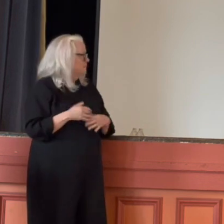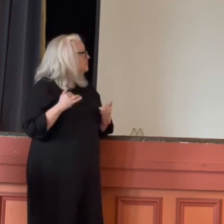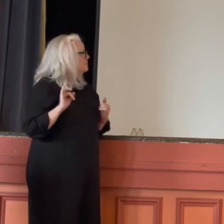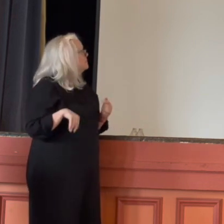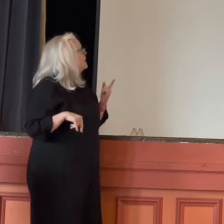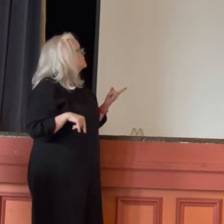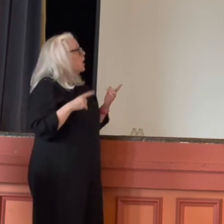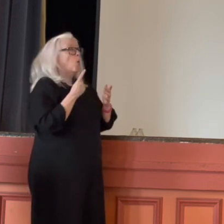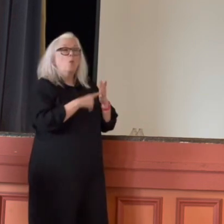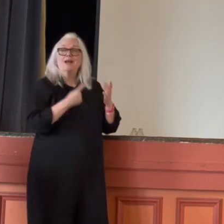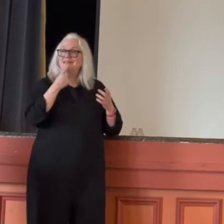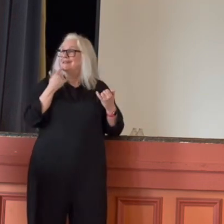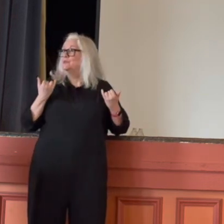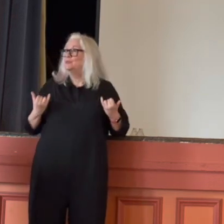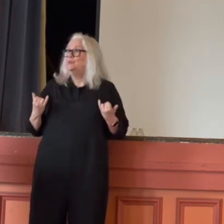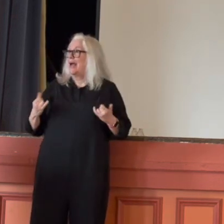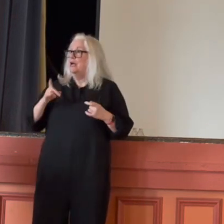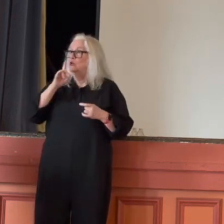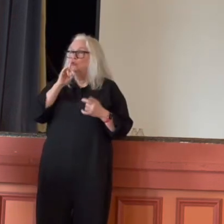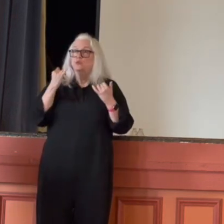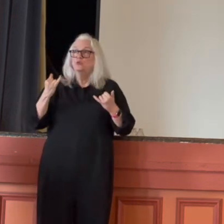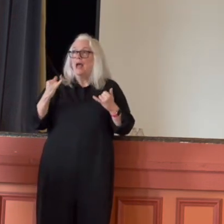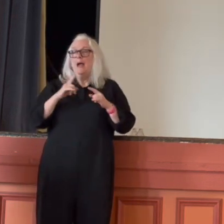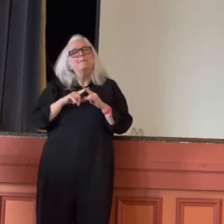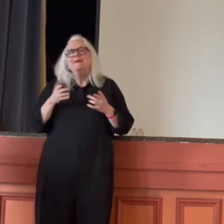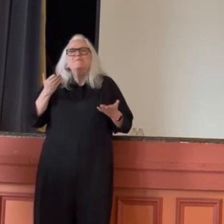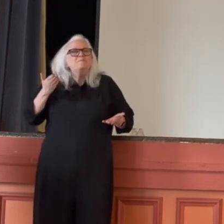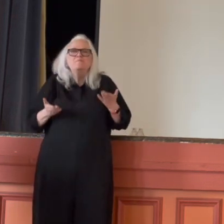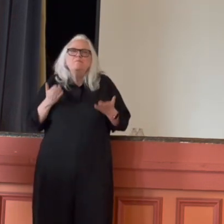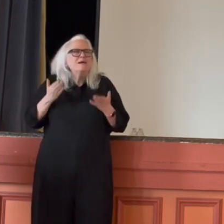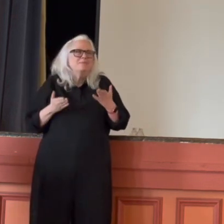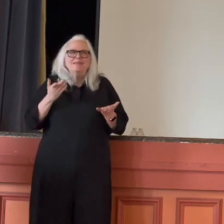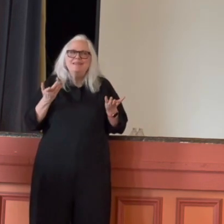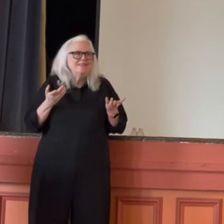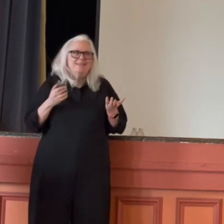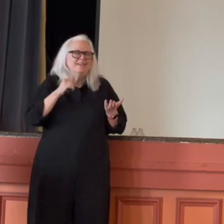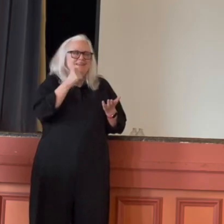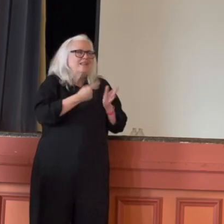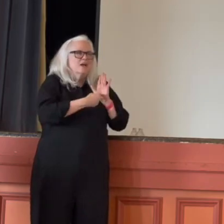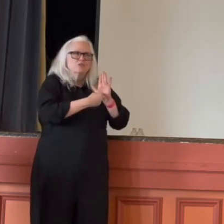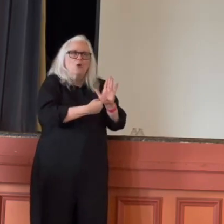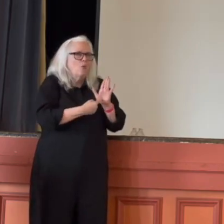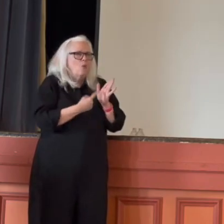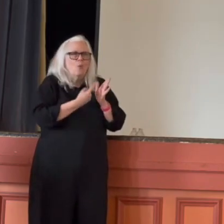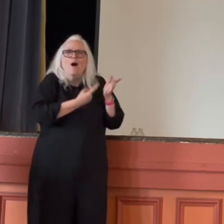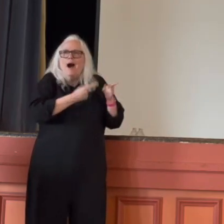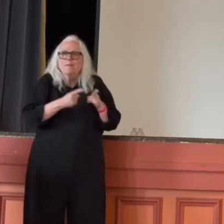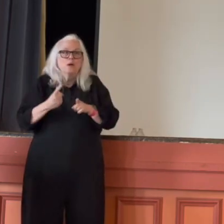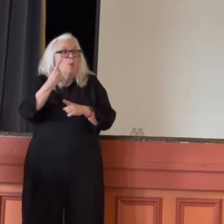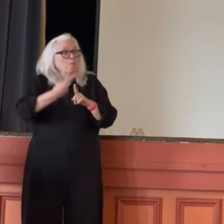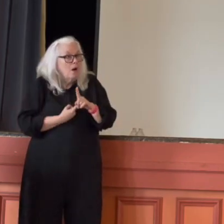true today. They may not necessarily reflect the reality in a month, in a